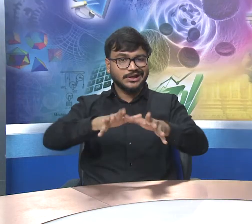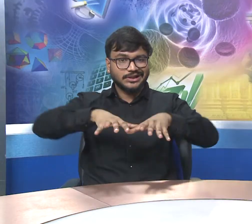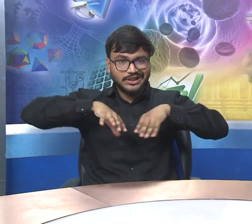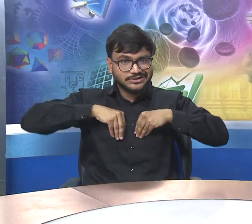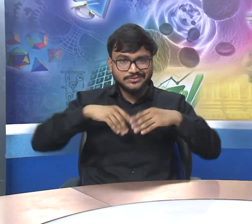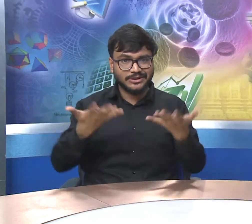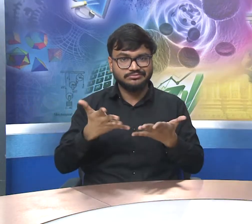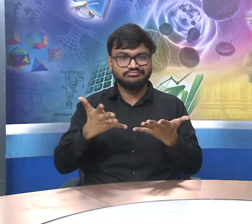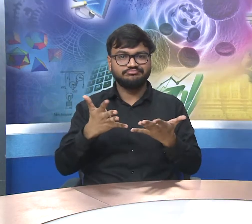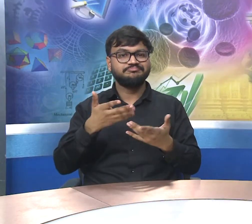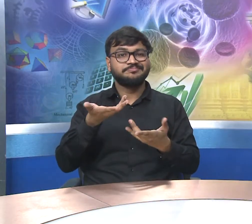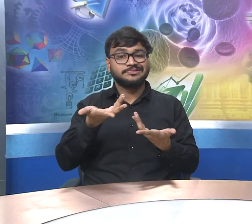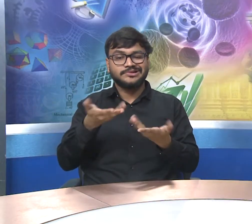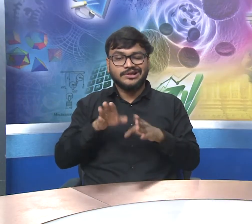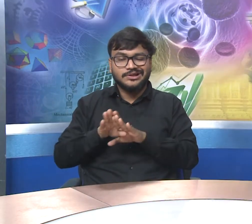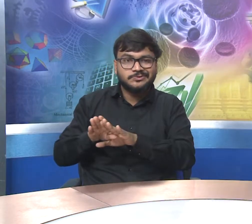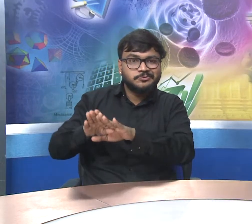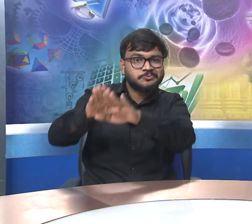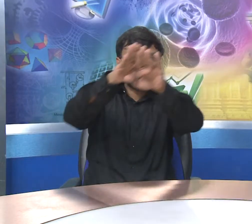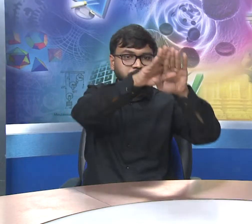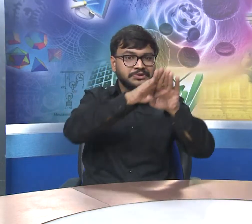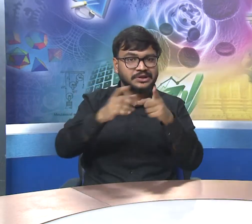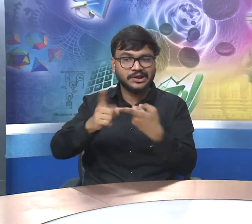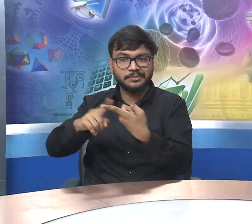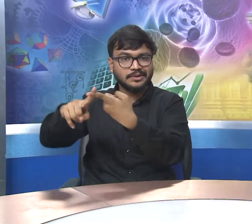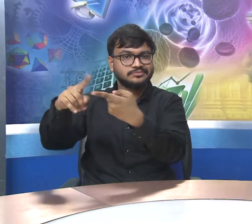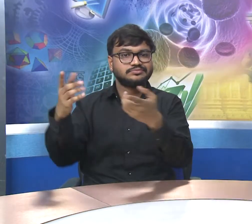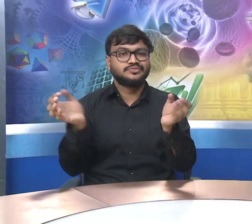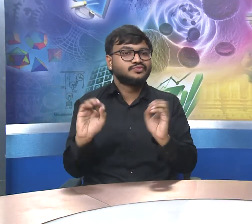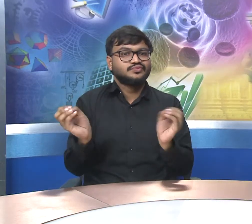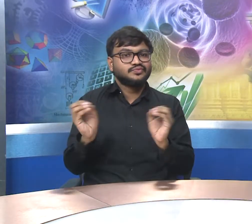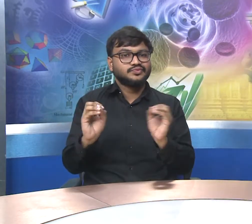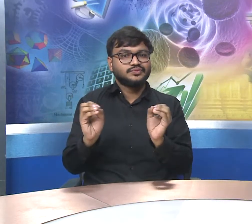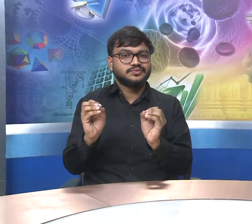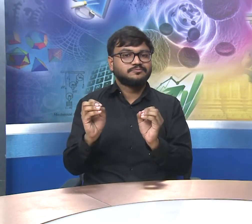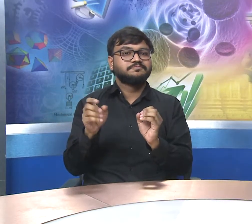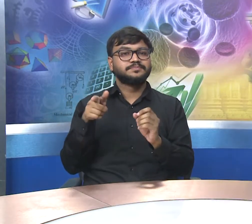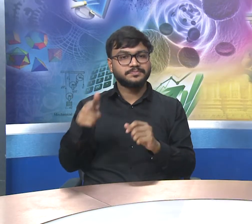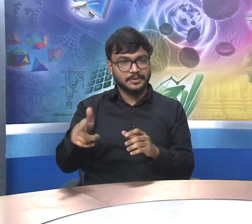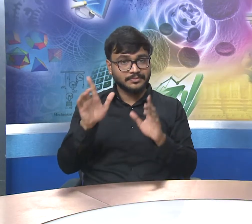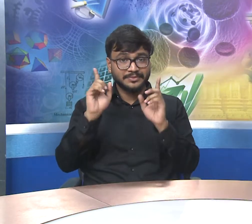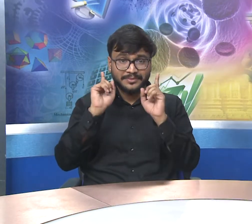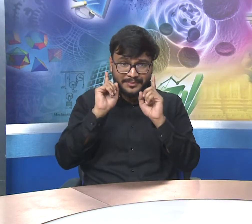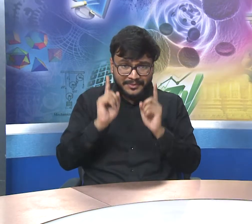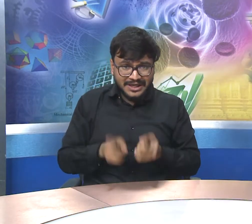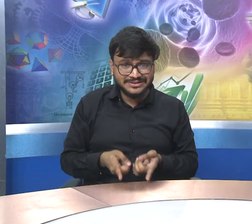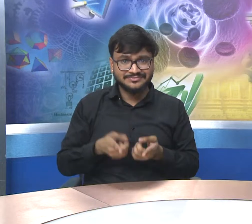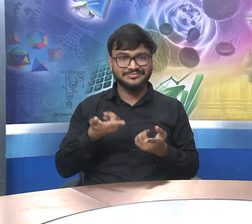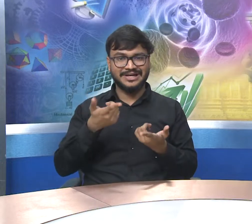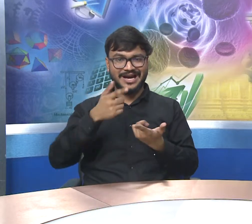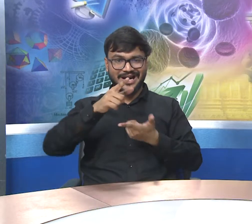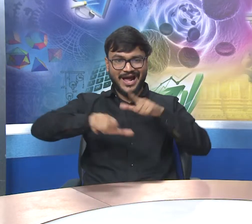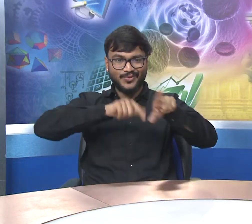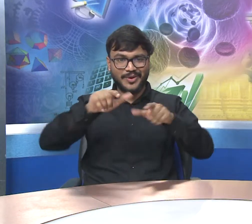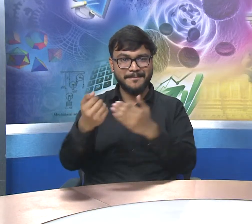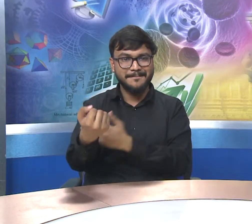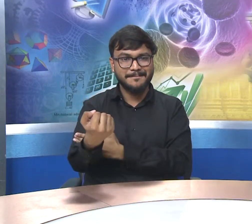Without acceptance by the language community, standardization will not happen. This is because the